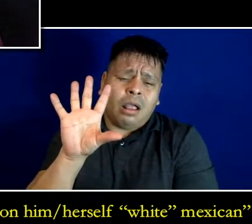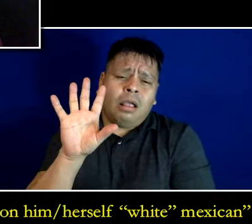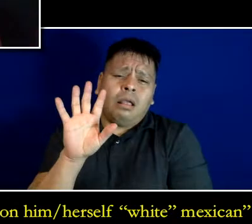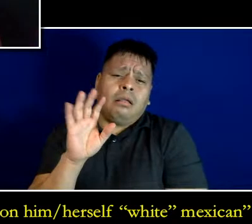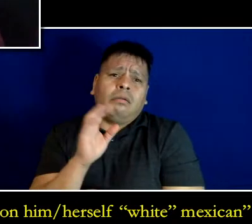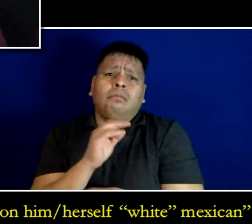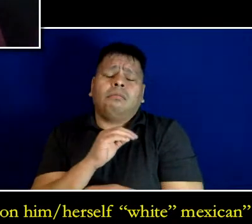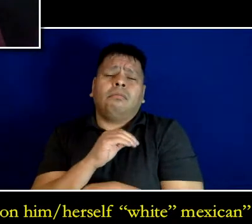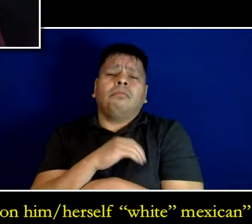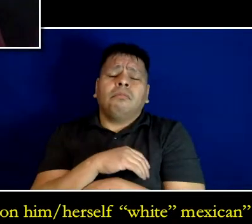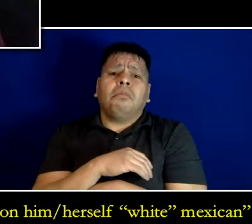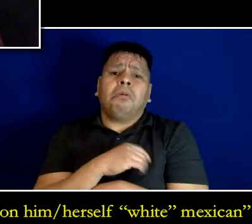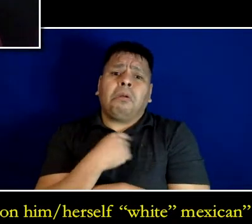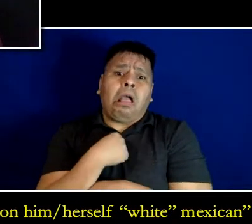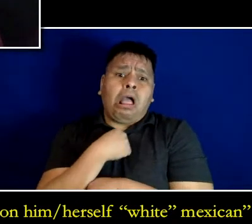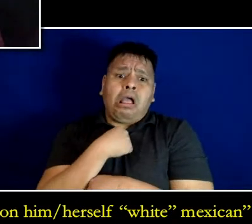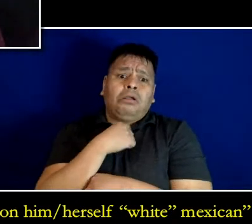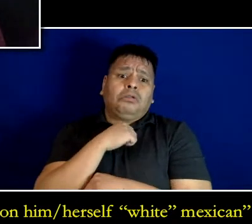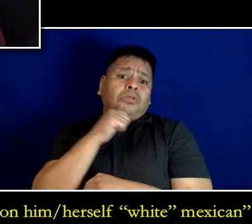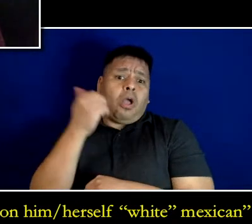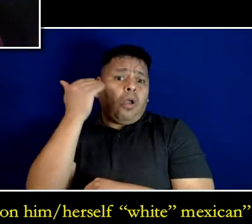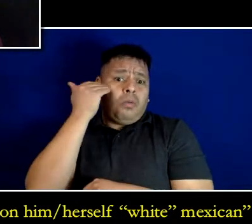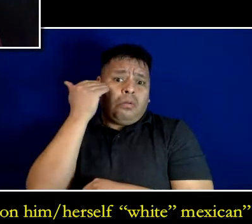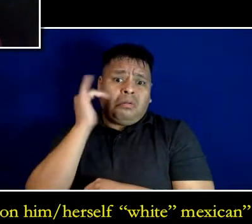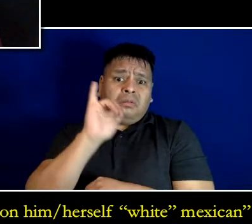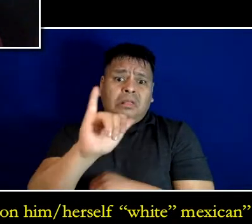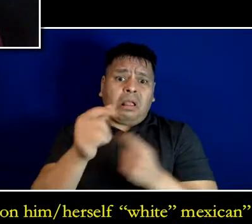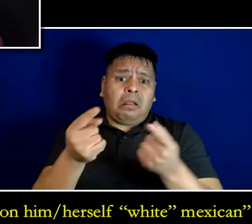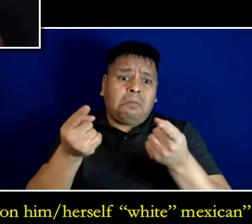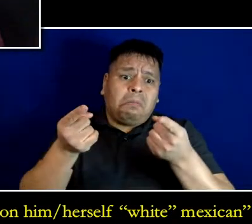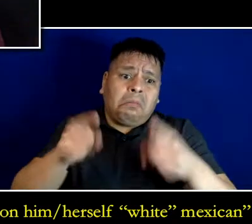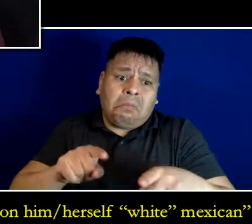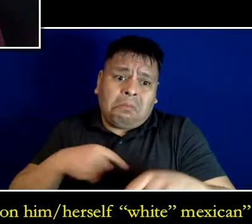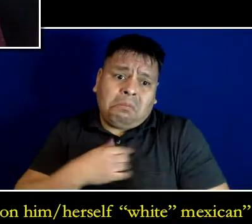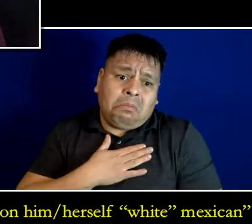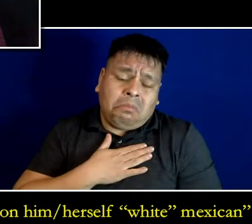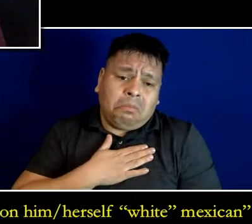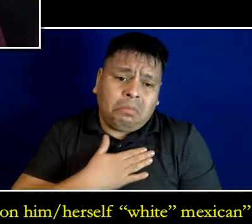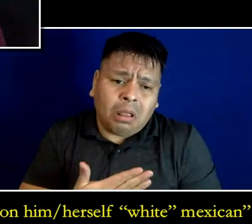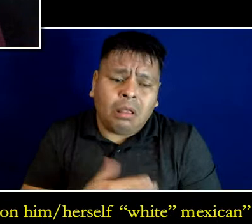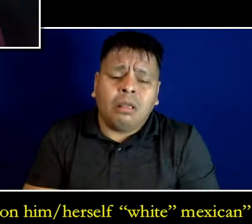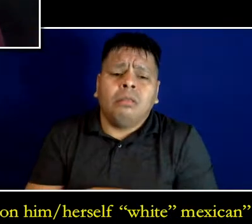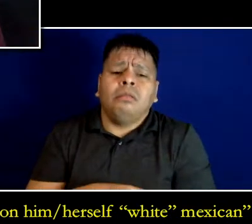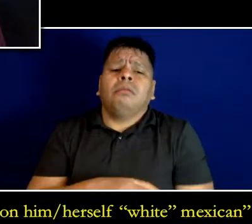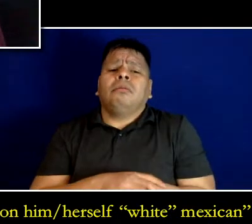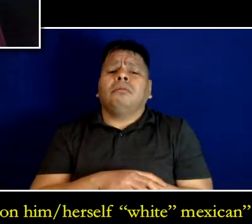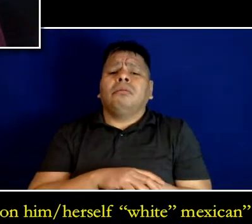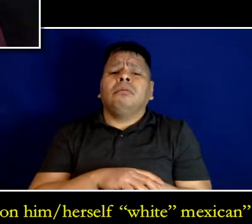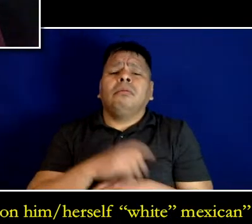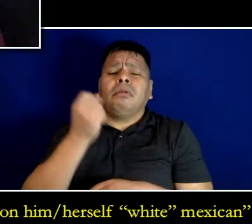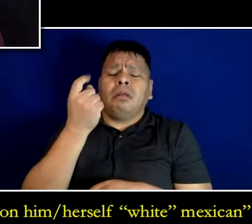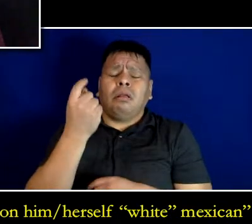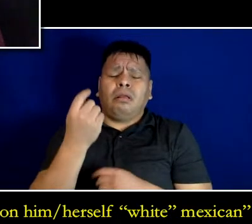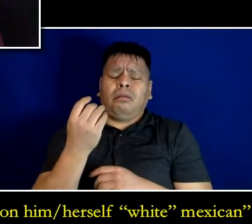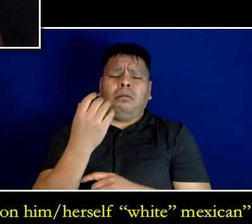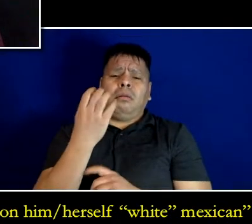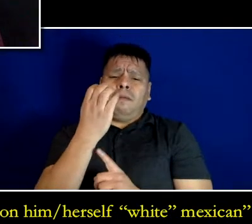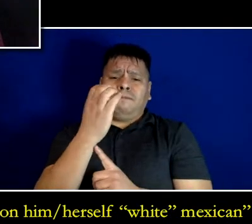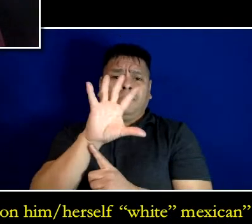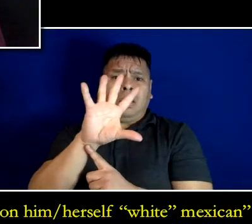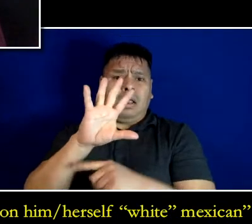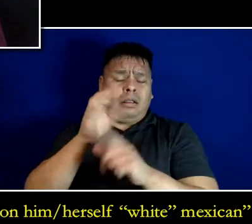I need time to You know, think. I'm Manos de Council, Council de Manos, and I'm not familiar with